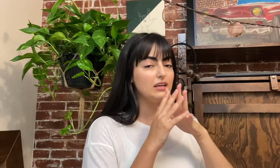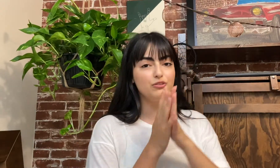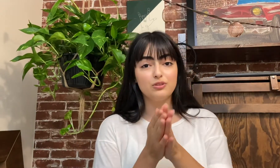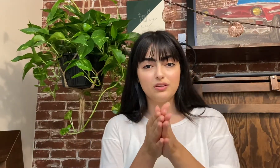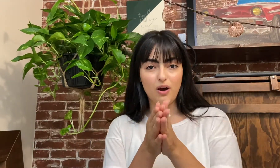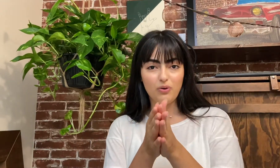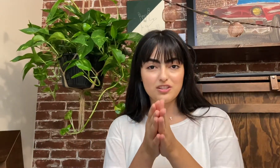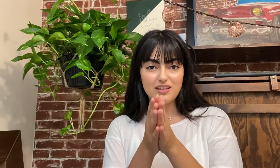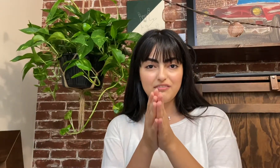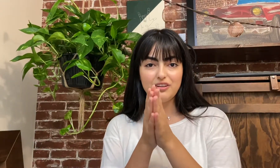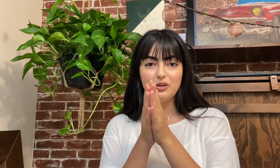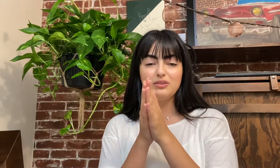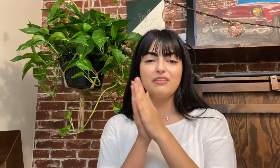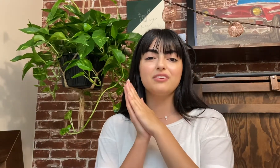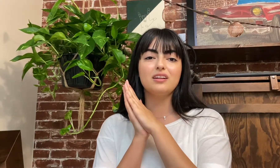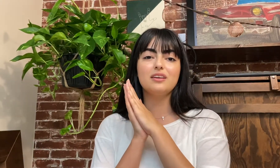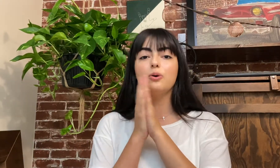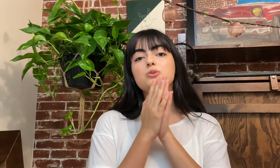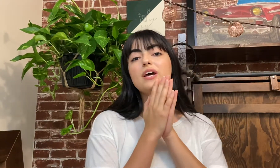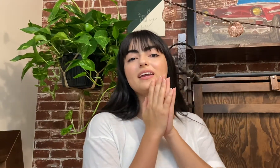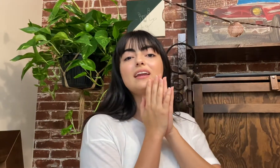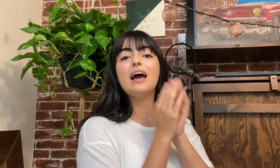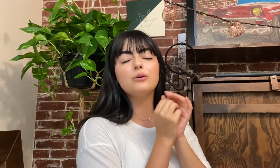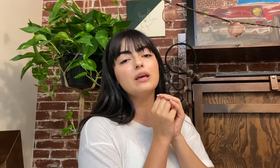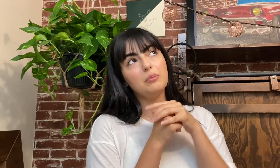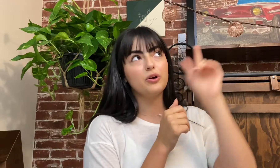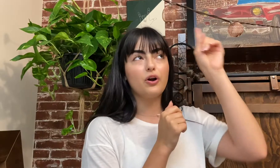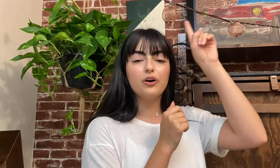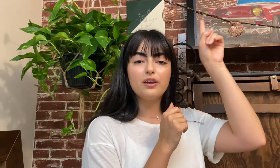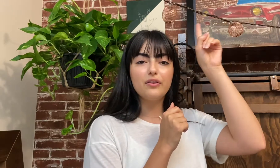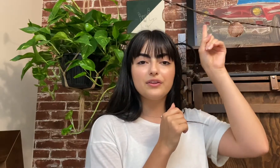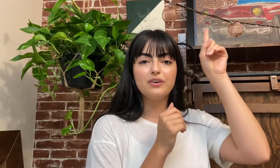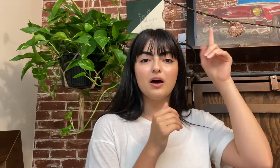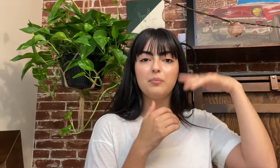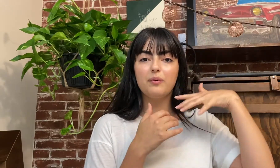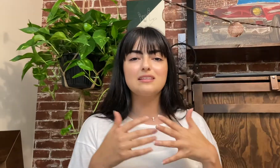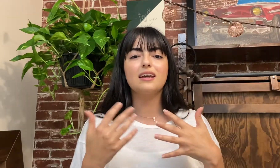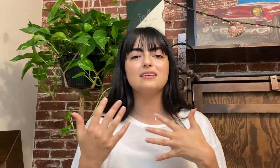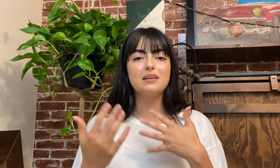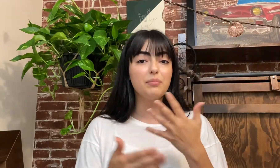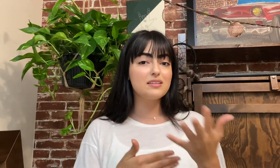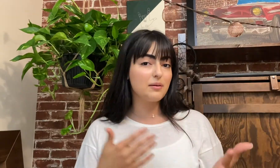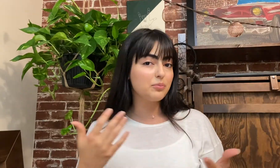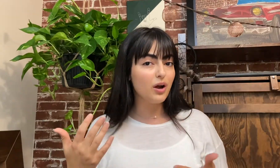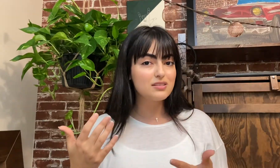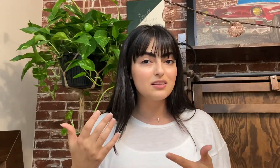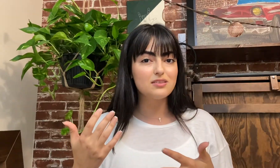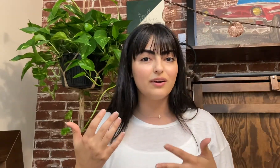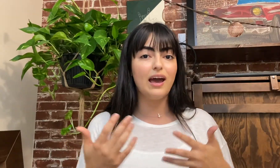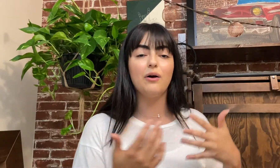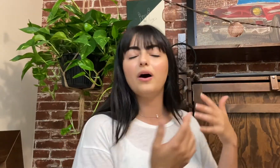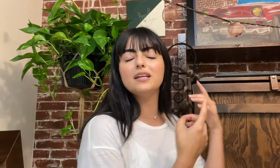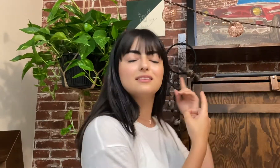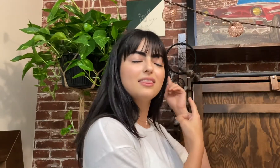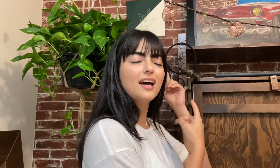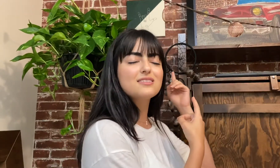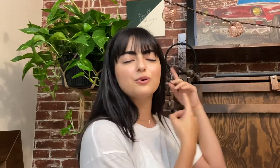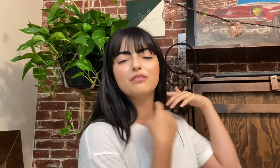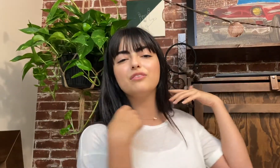you did not watch that video, definitely go check it out. I'll put a card on the top. It's like a step-by-step process on how I did that. So if you